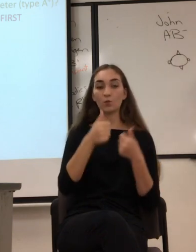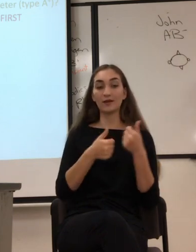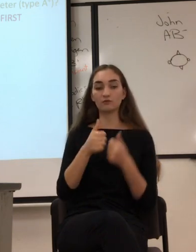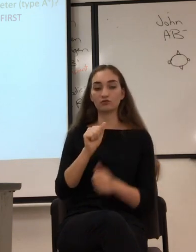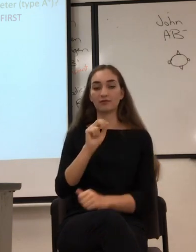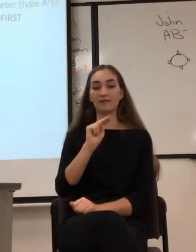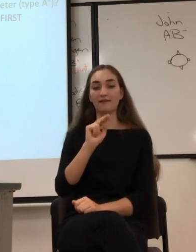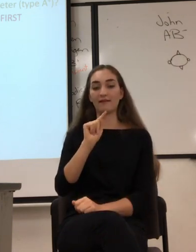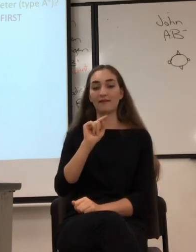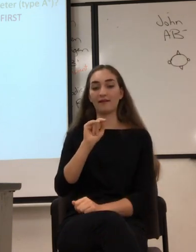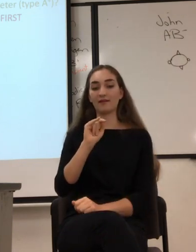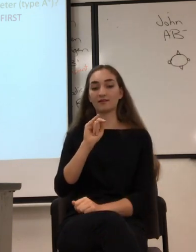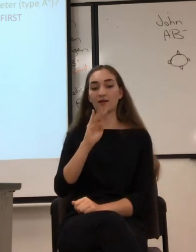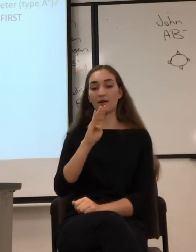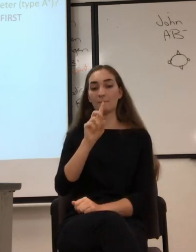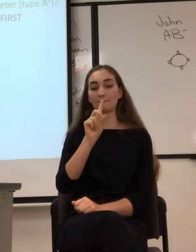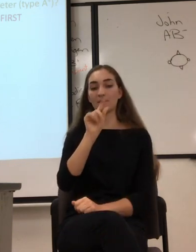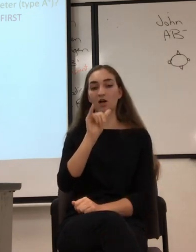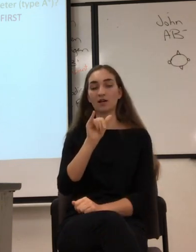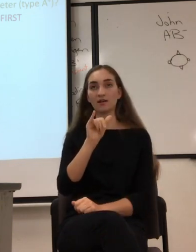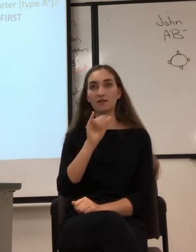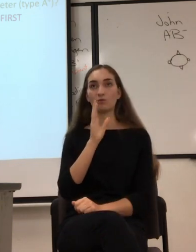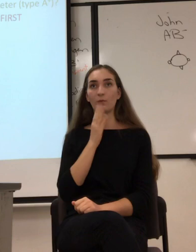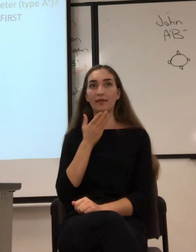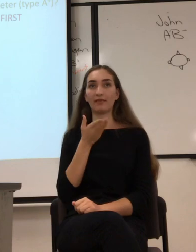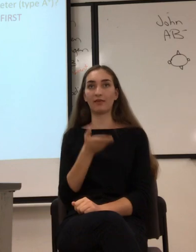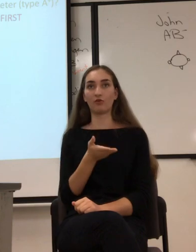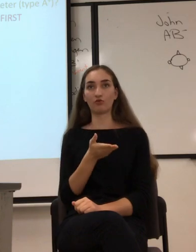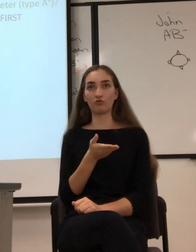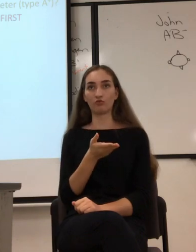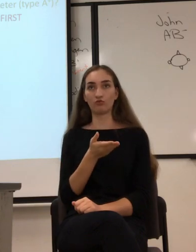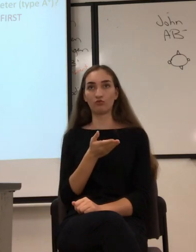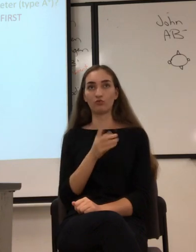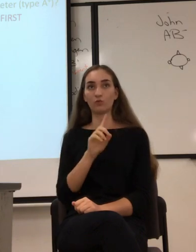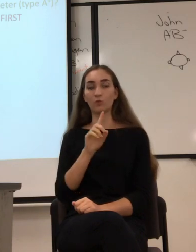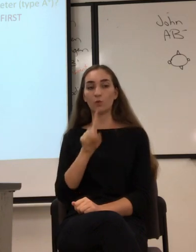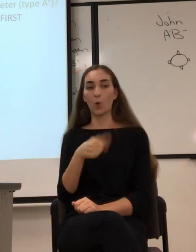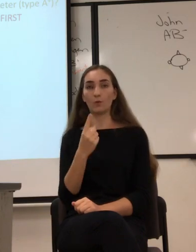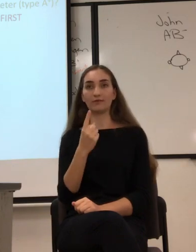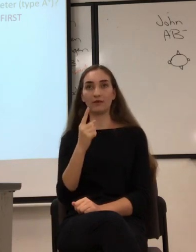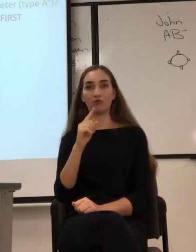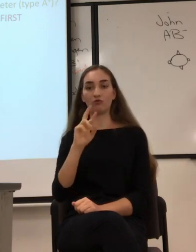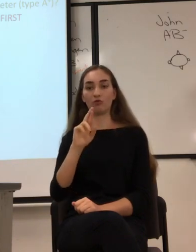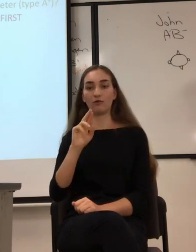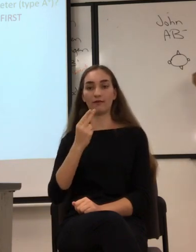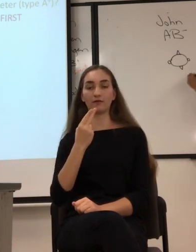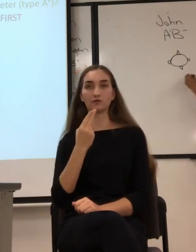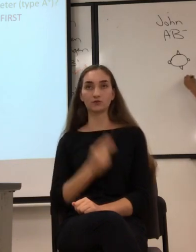antibodies would be present? Just the one against Rh.